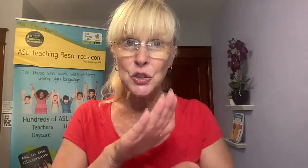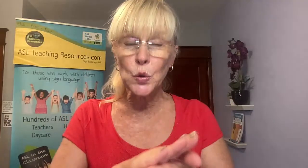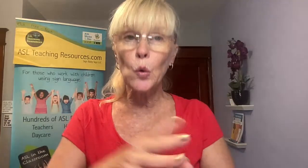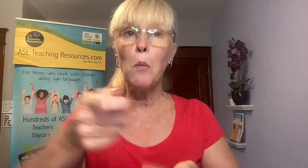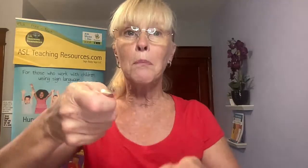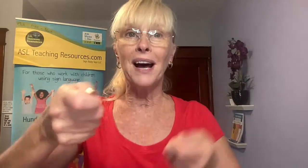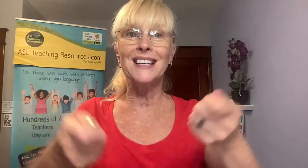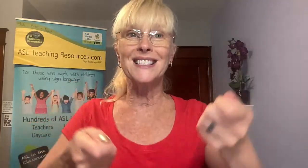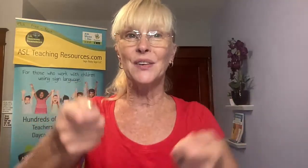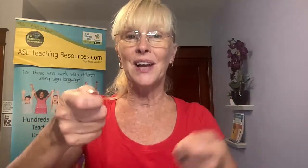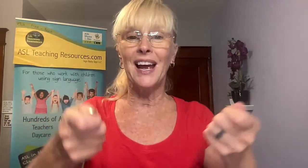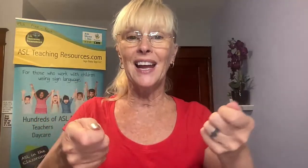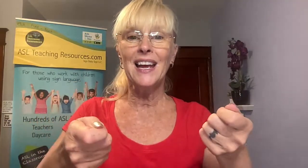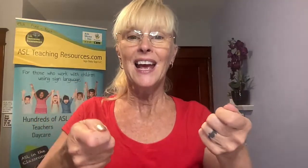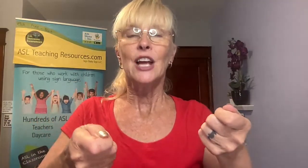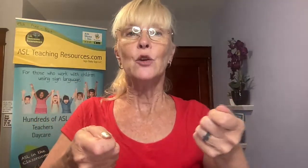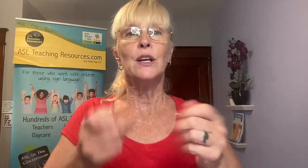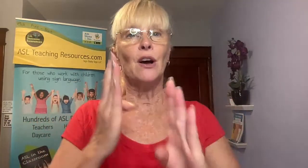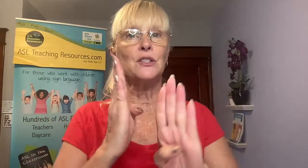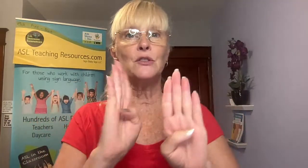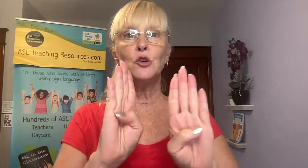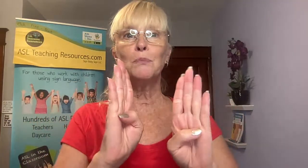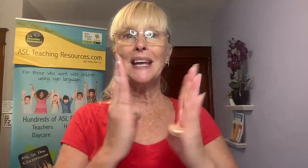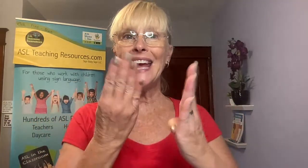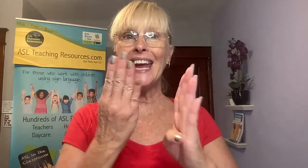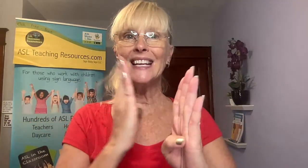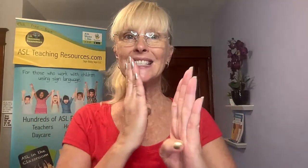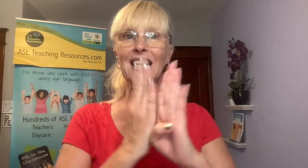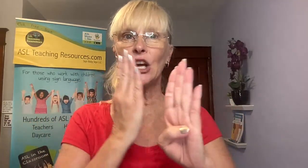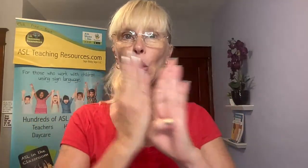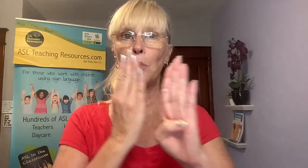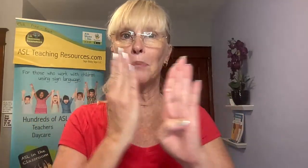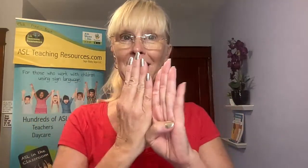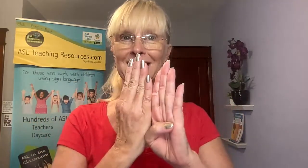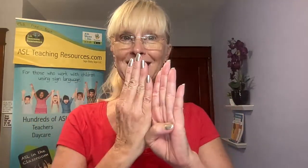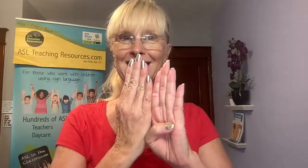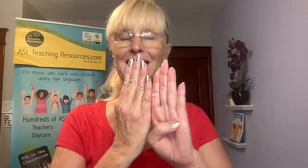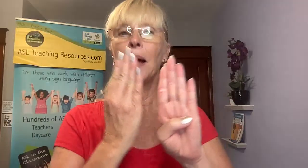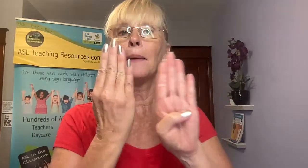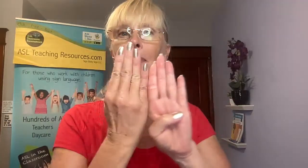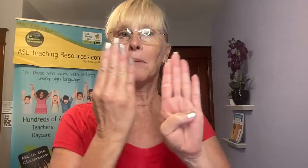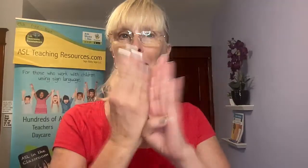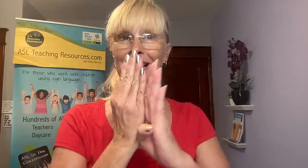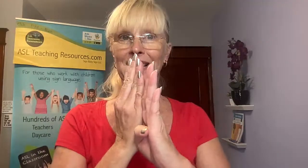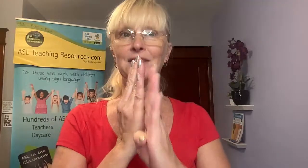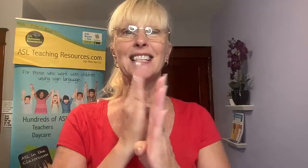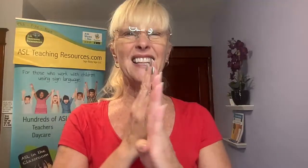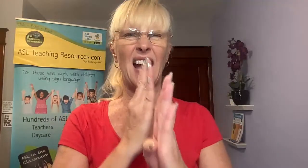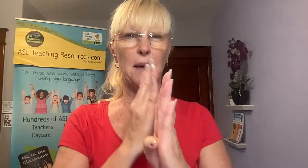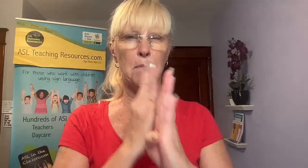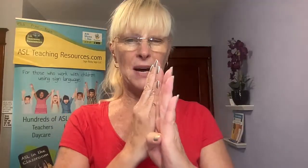school bus, okay? You could also do B hands and go bus. Bus. I've seen that.